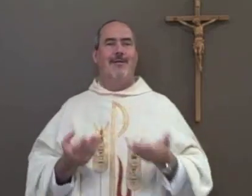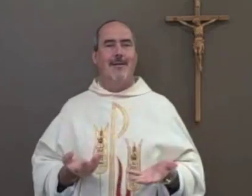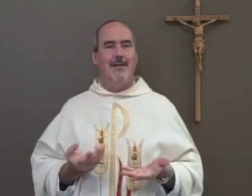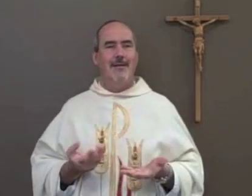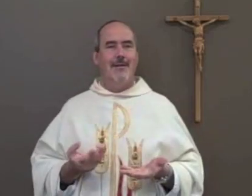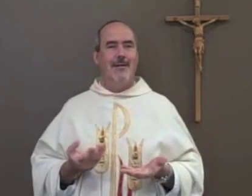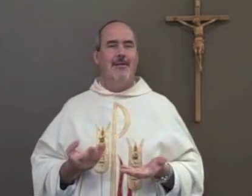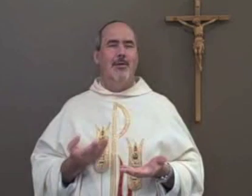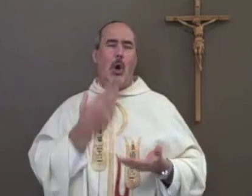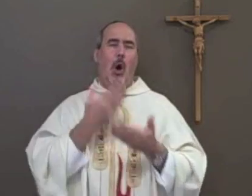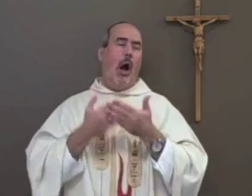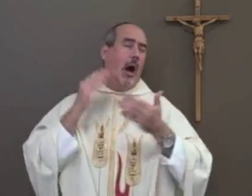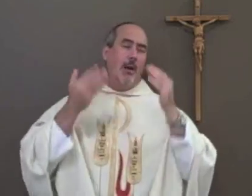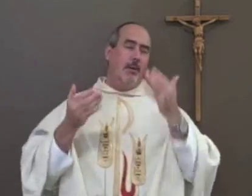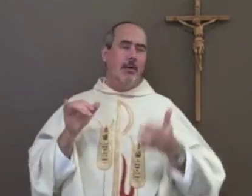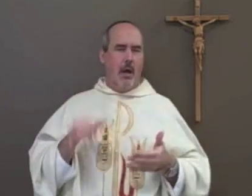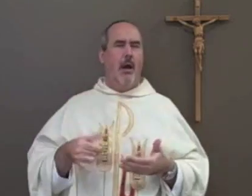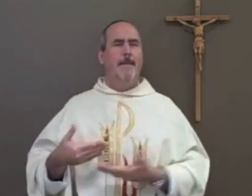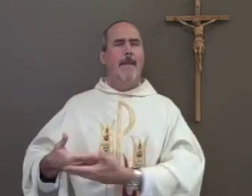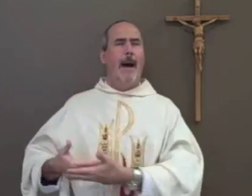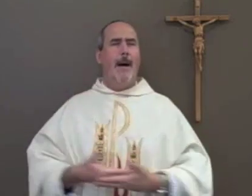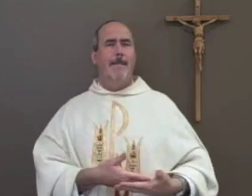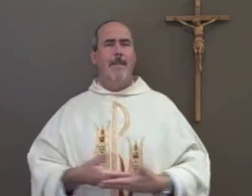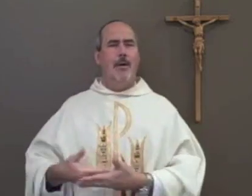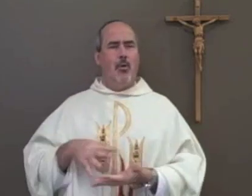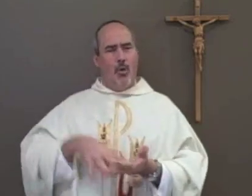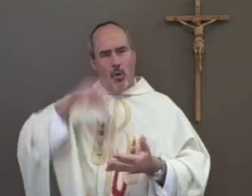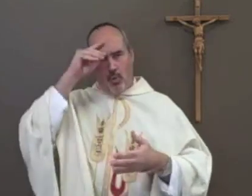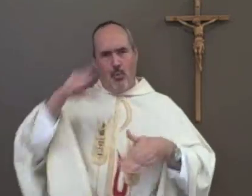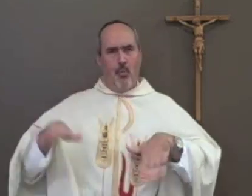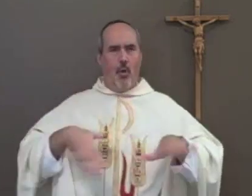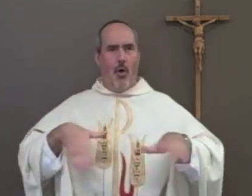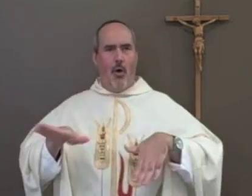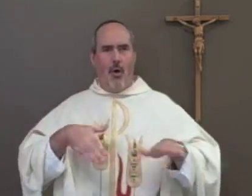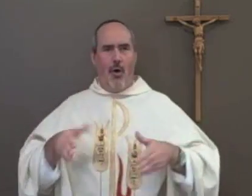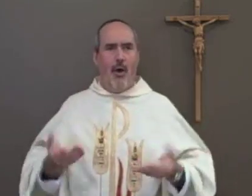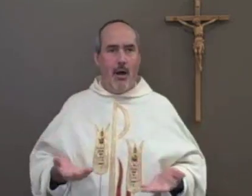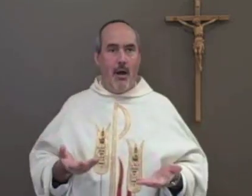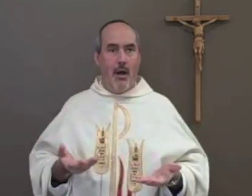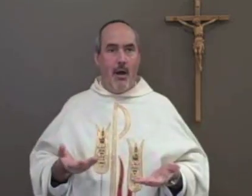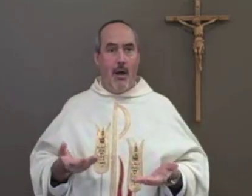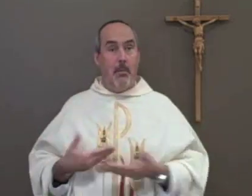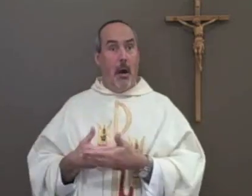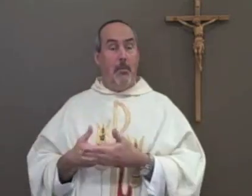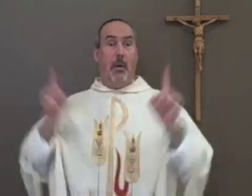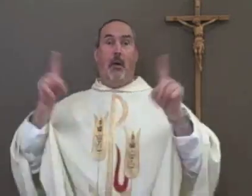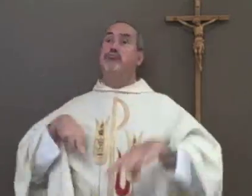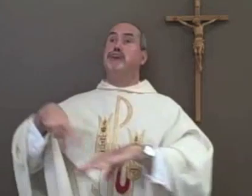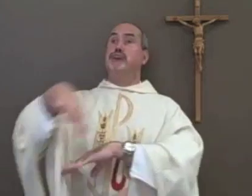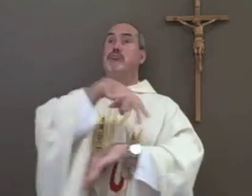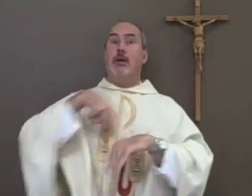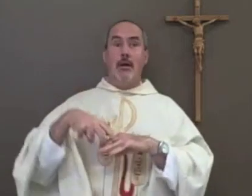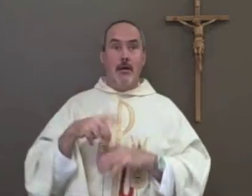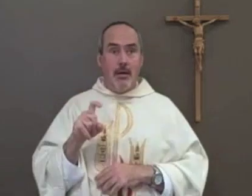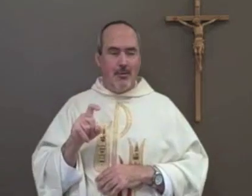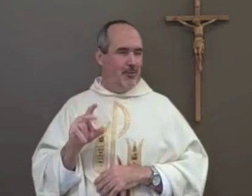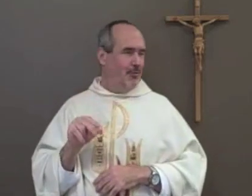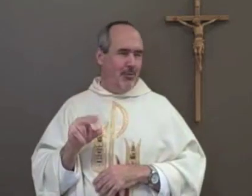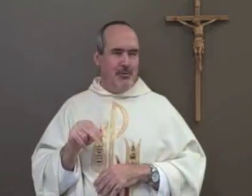better until we get holy. Compare it to a baby learning to walk. Babies don't just stand up and start